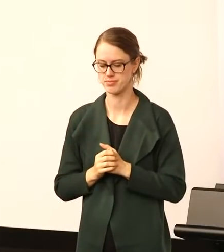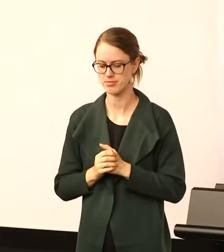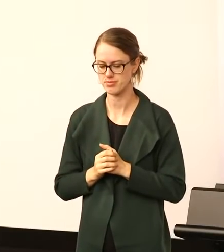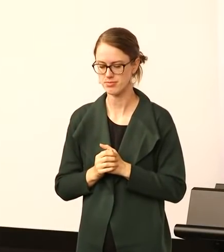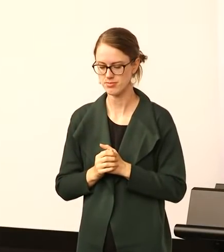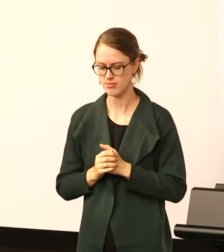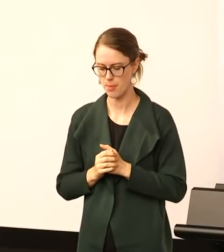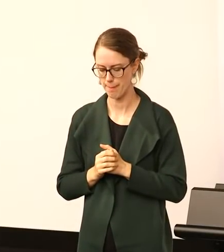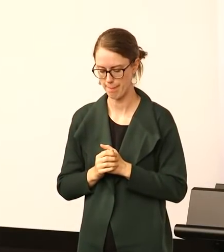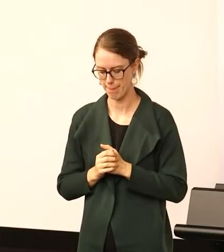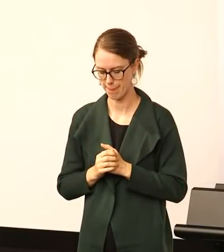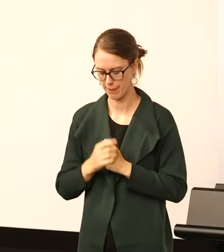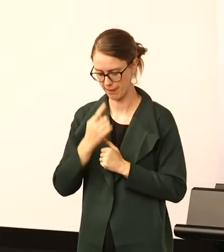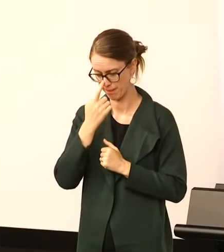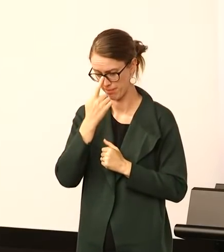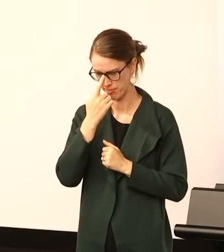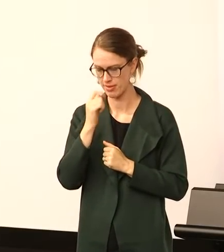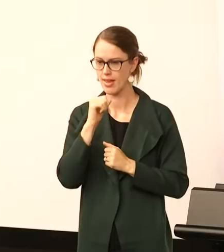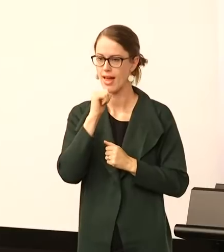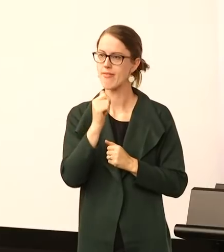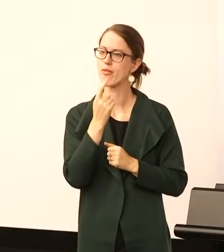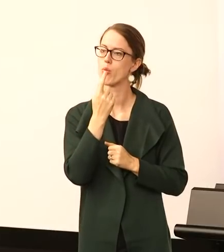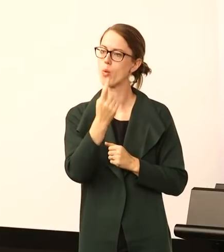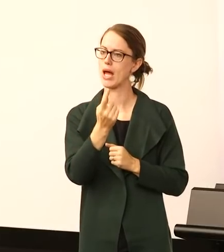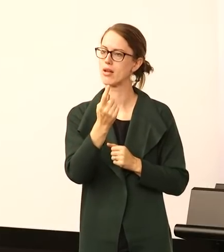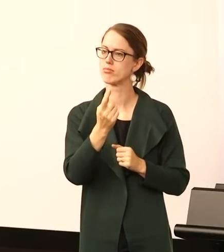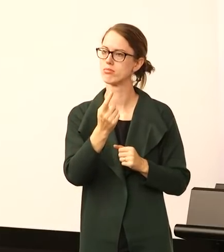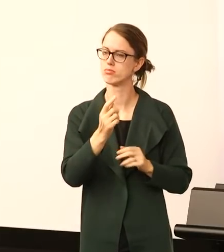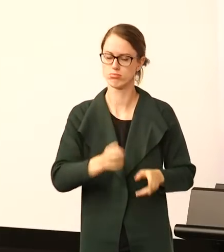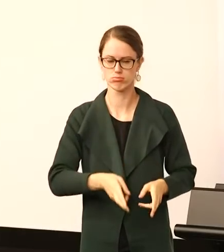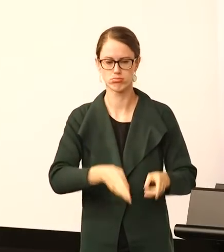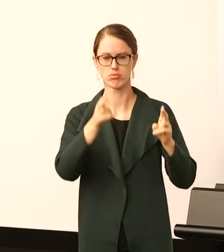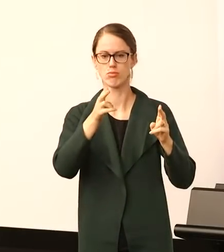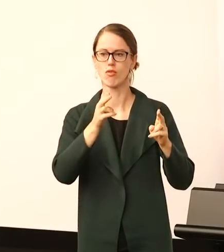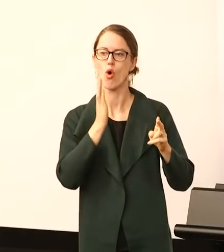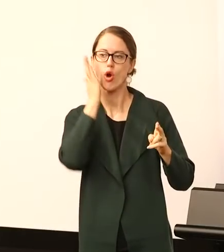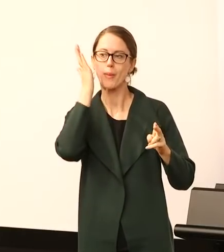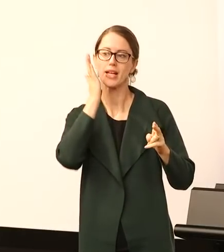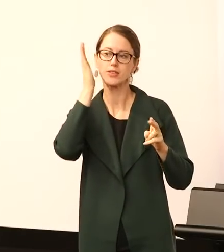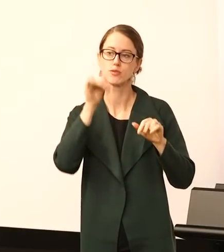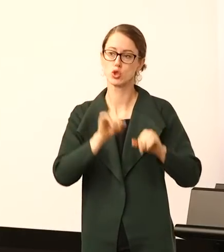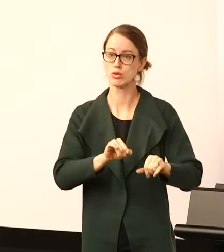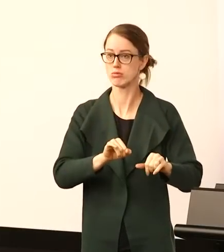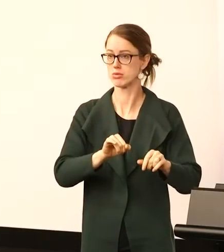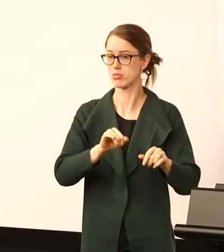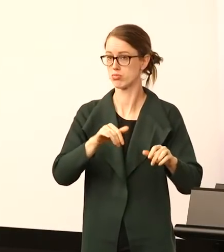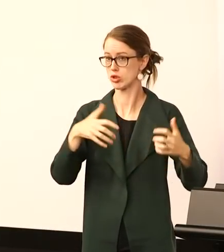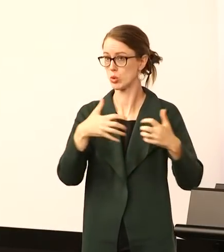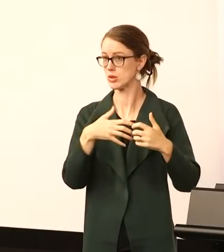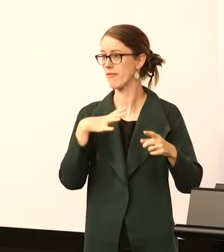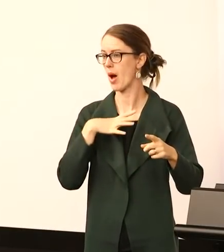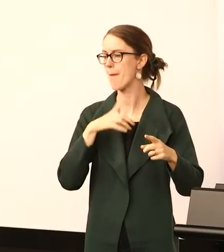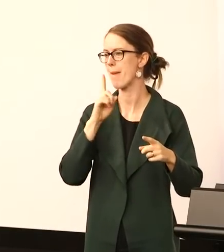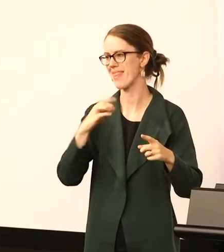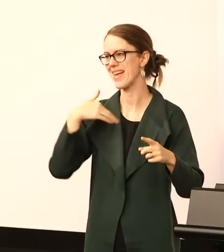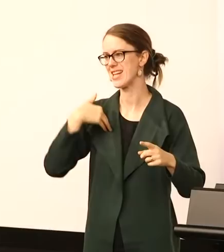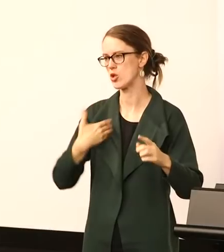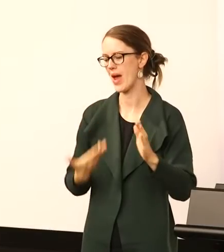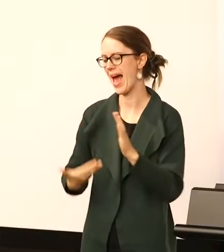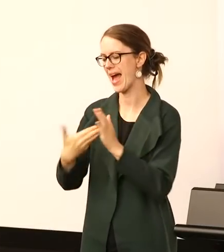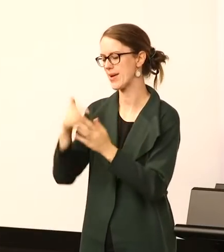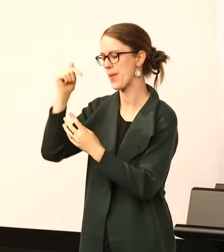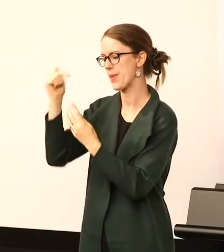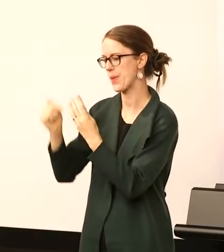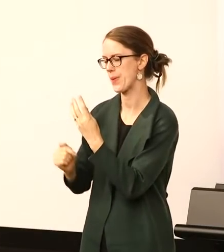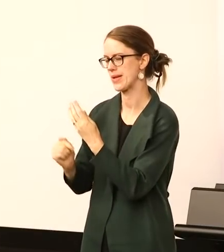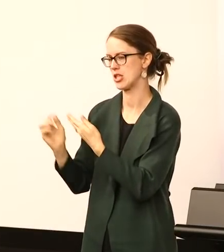if an accommodation block is appropriate, that's fine, but it's really the ability to stand up all those services